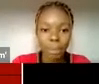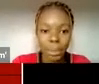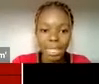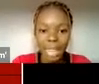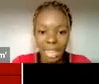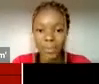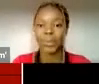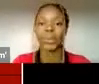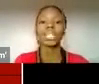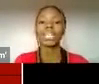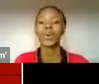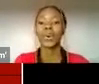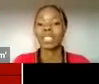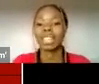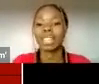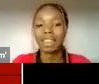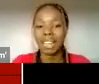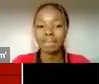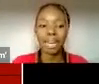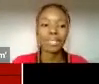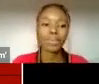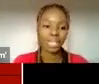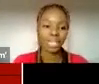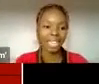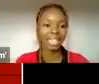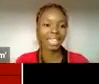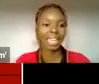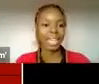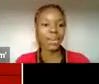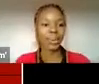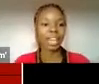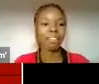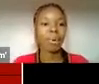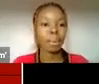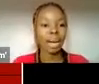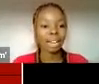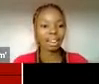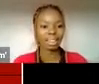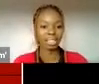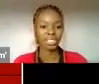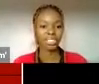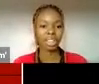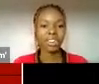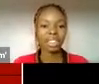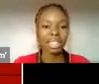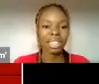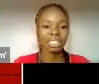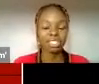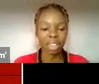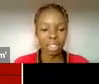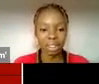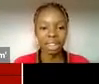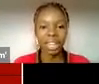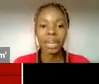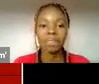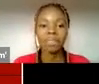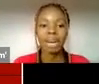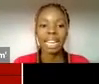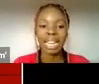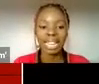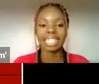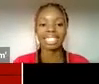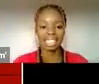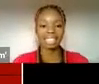Lodwar Boys High School, who is the grand prize winner. And we have Obare Sherry Nyanchera